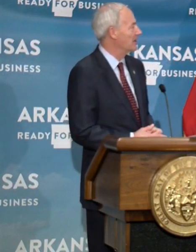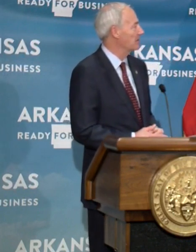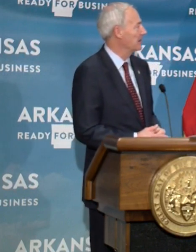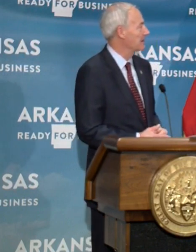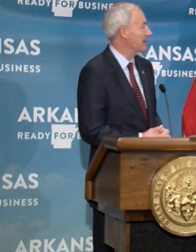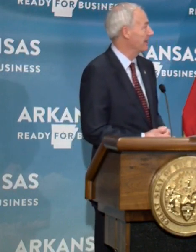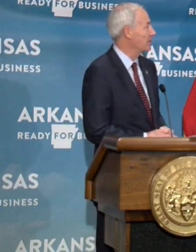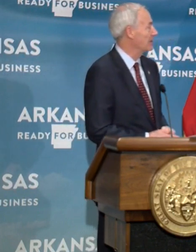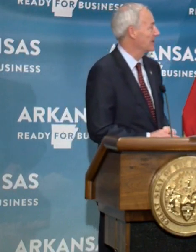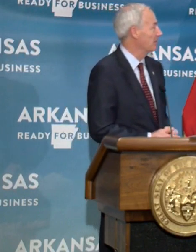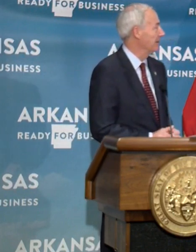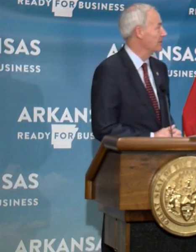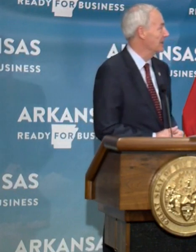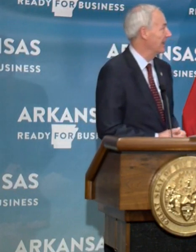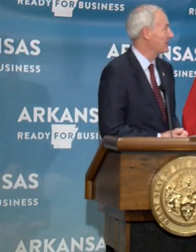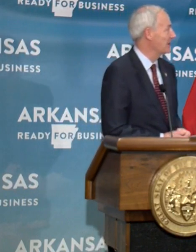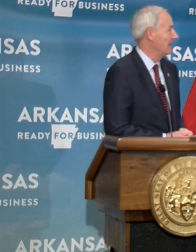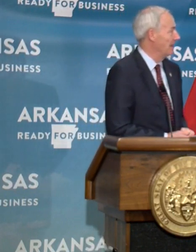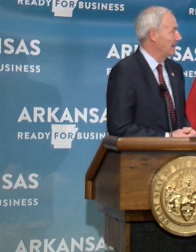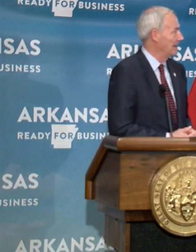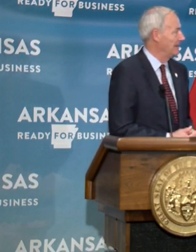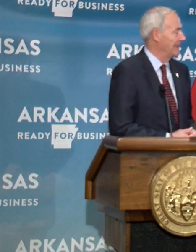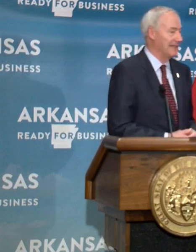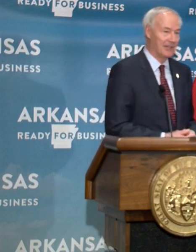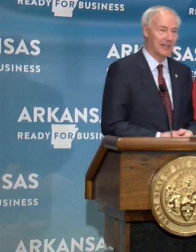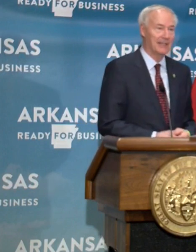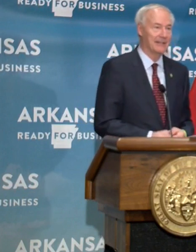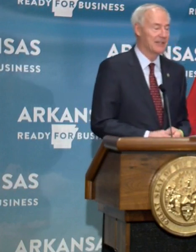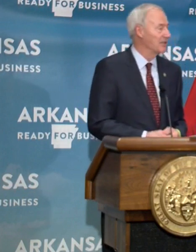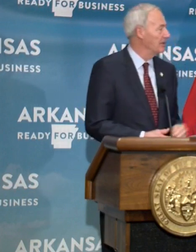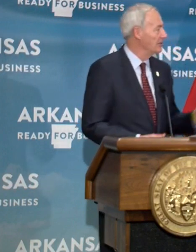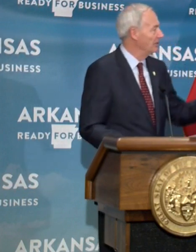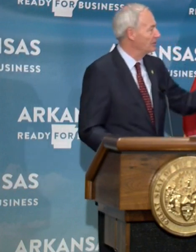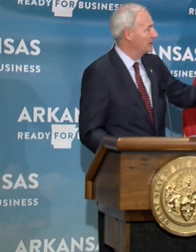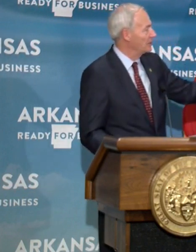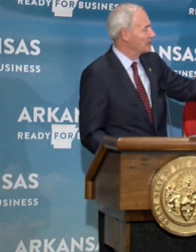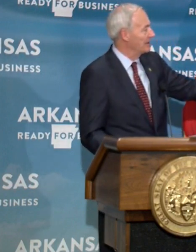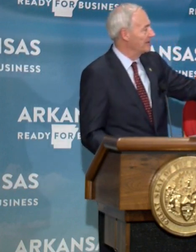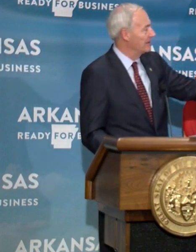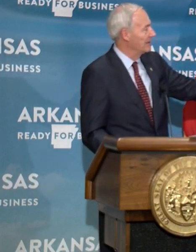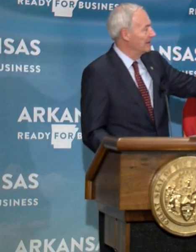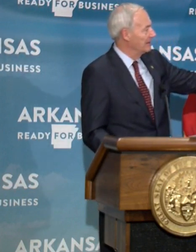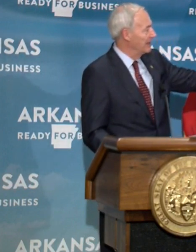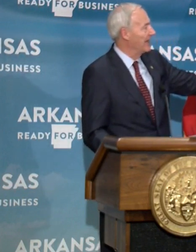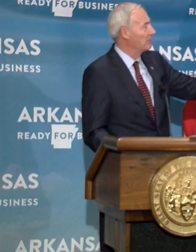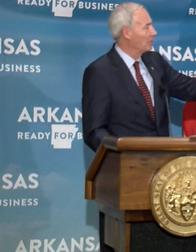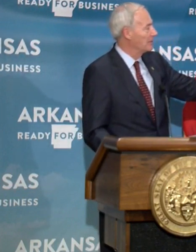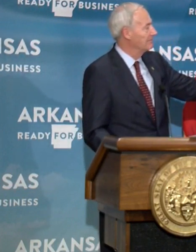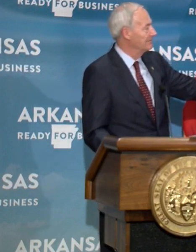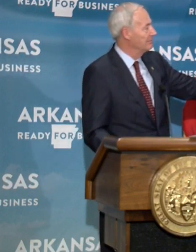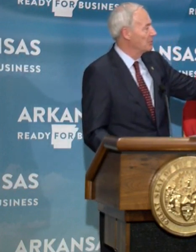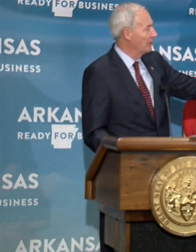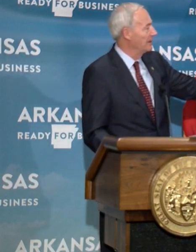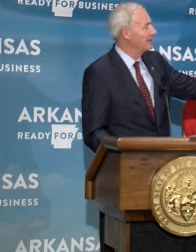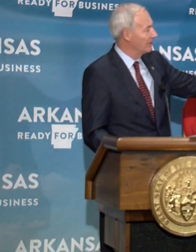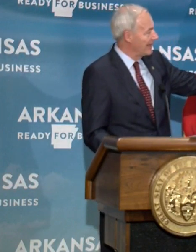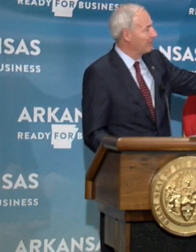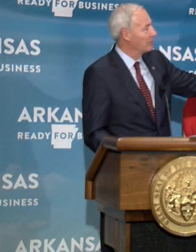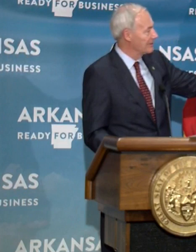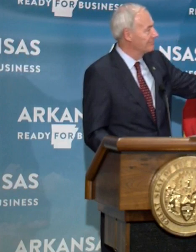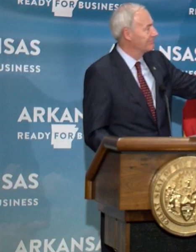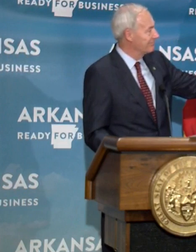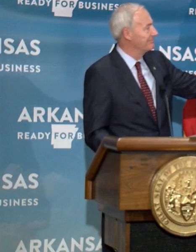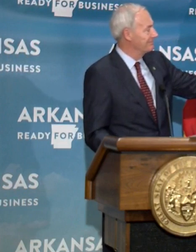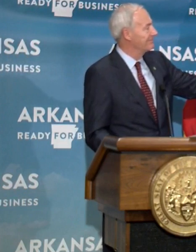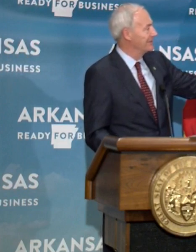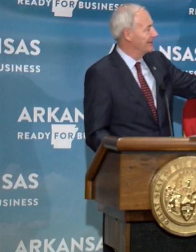then the hospitalizations, I believe, is next. And here again, that's the good news that you see the downward trend or